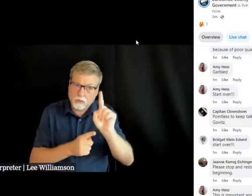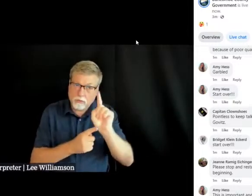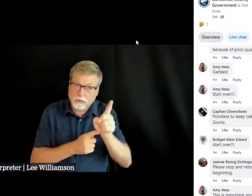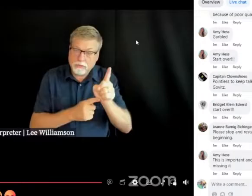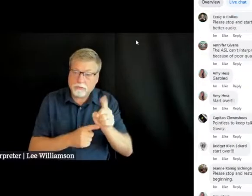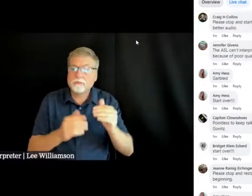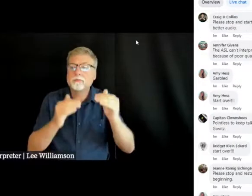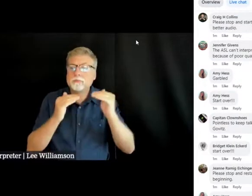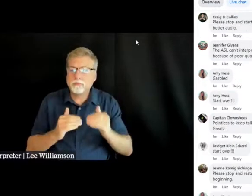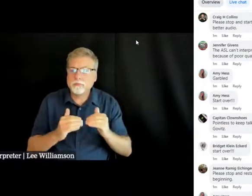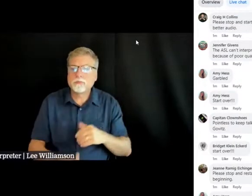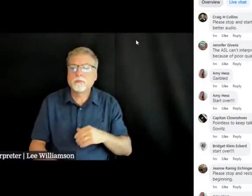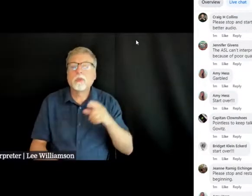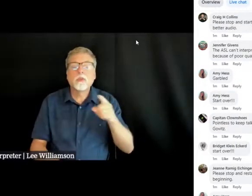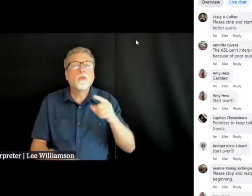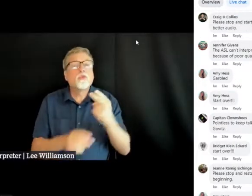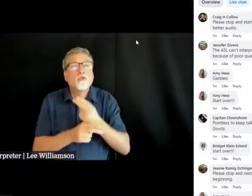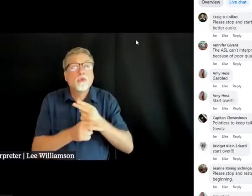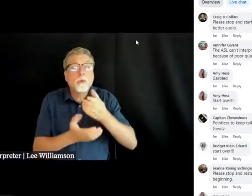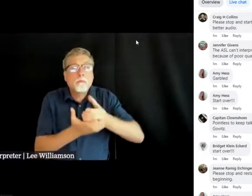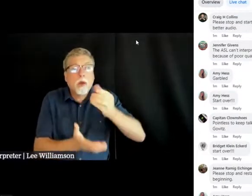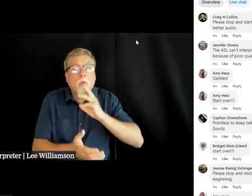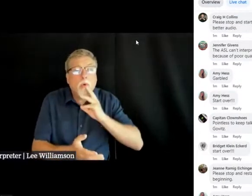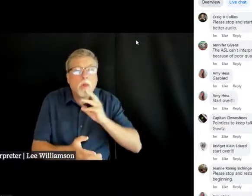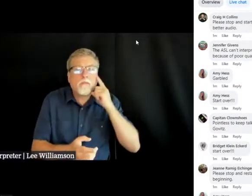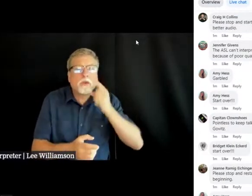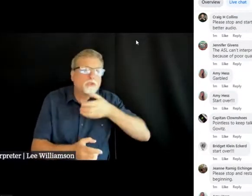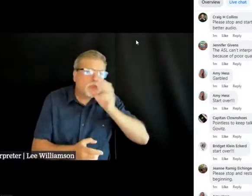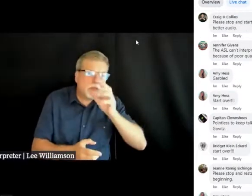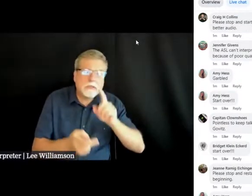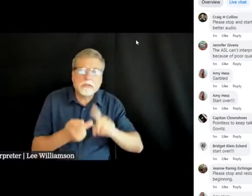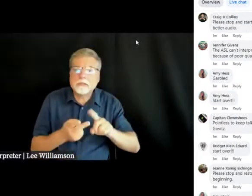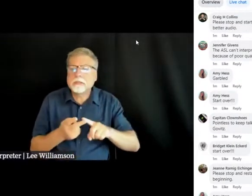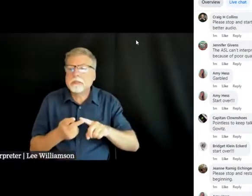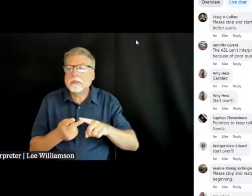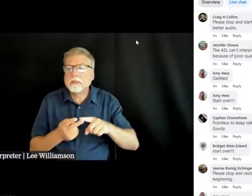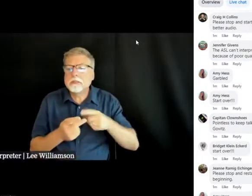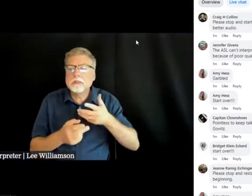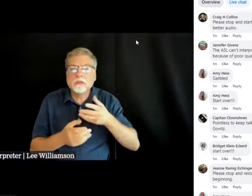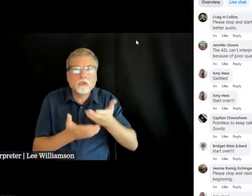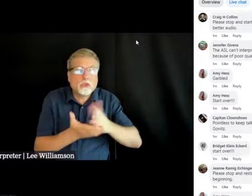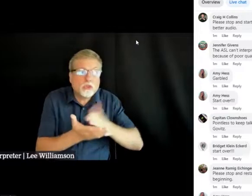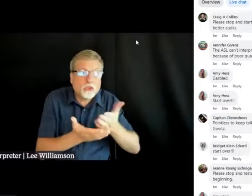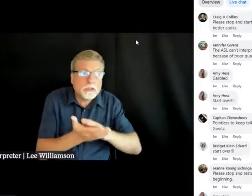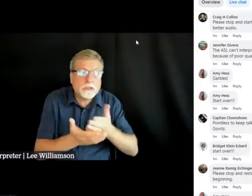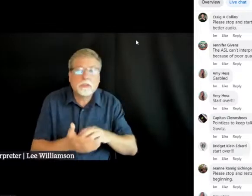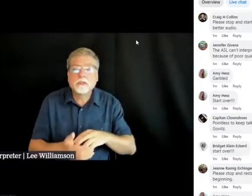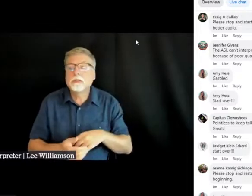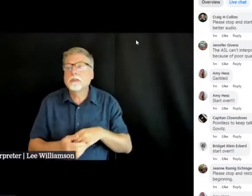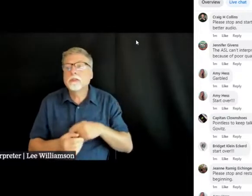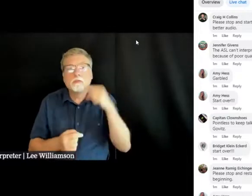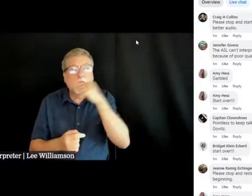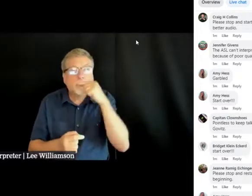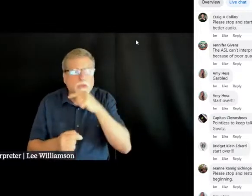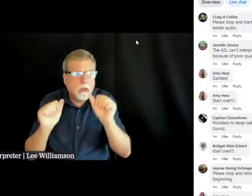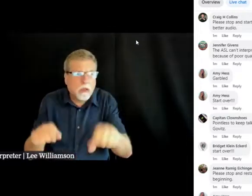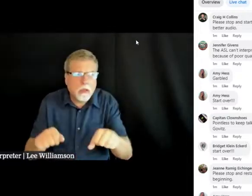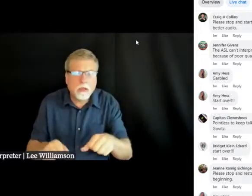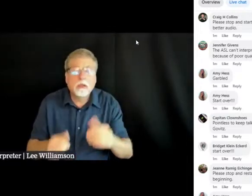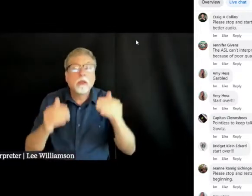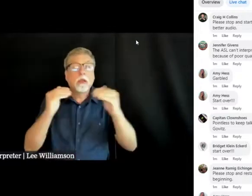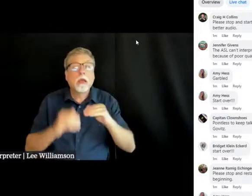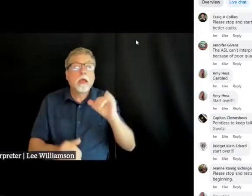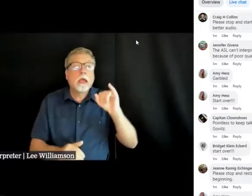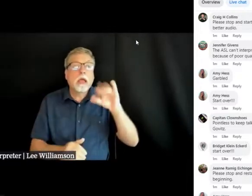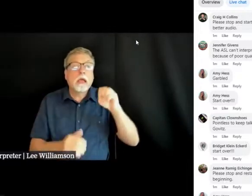Use bottled water for drinking, cooking, and brushing your teeth. Turn off your ice makers. For us, I have one of those